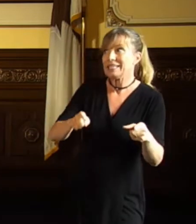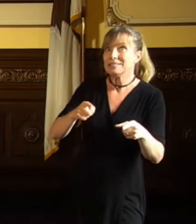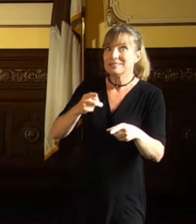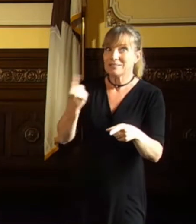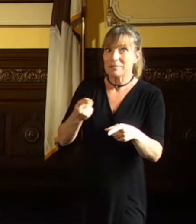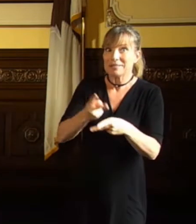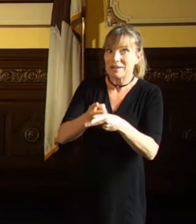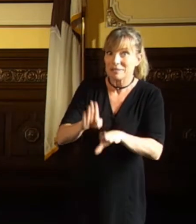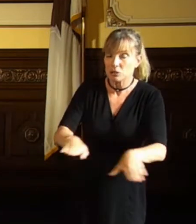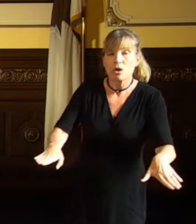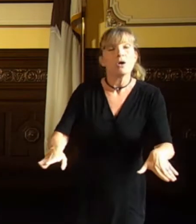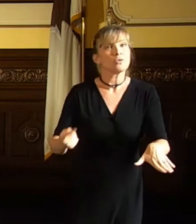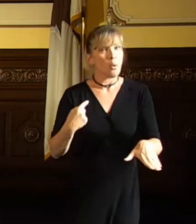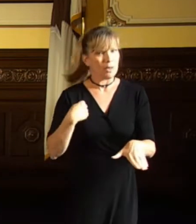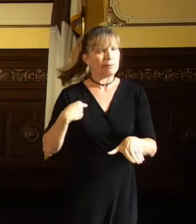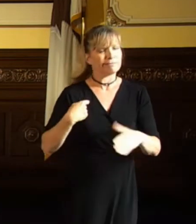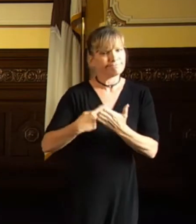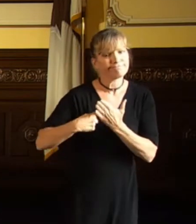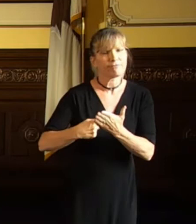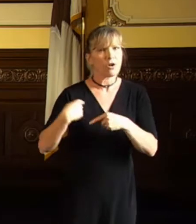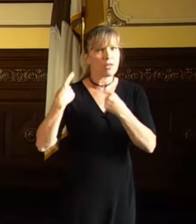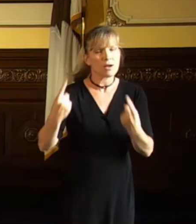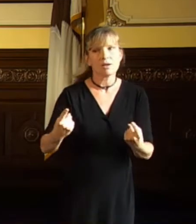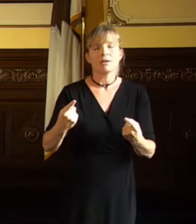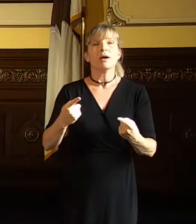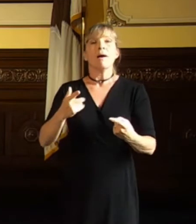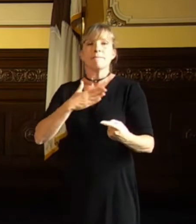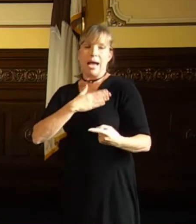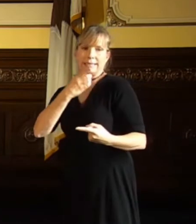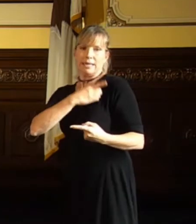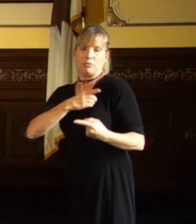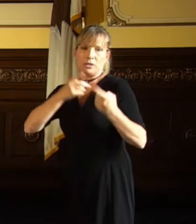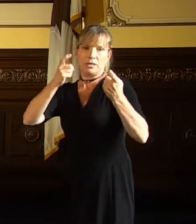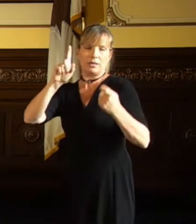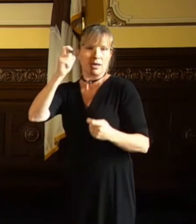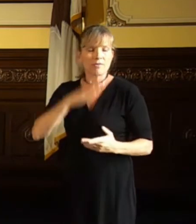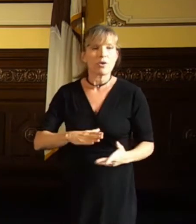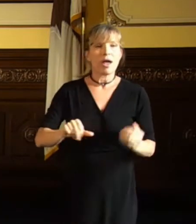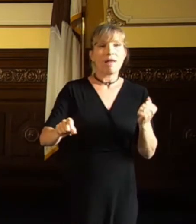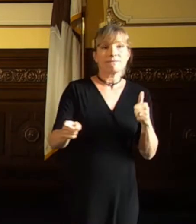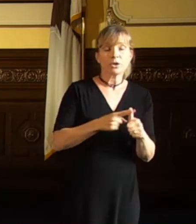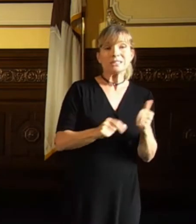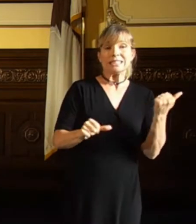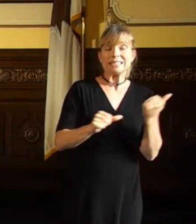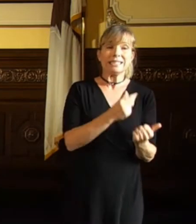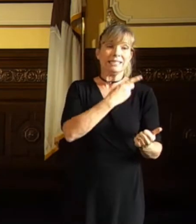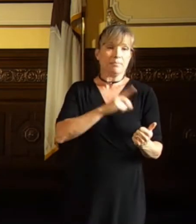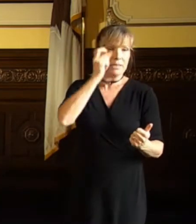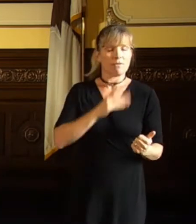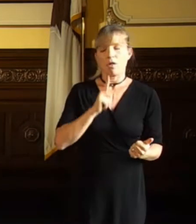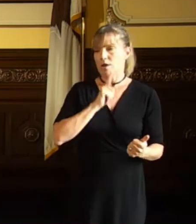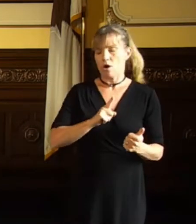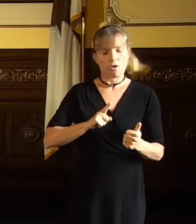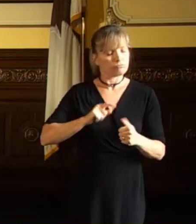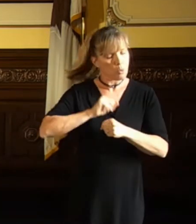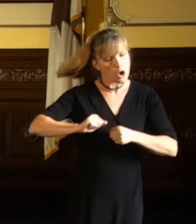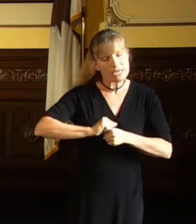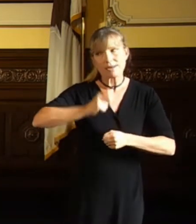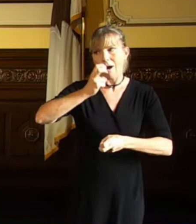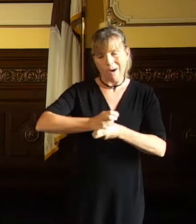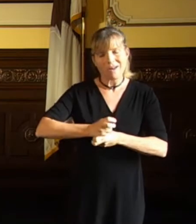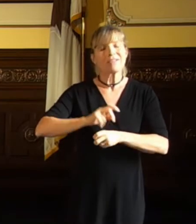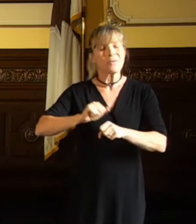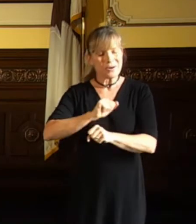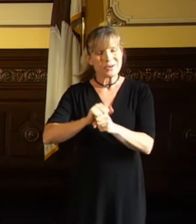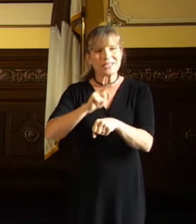we've been at this for some time. Suffice to say, my deputy governor and my first assistant deputy governor are on top of it and working with this task